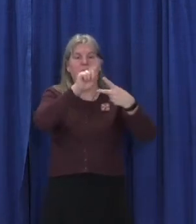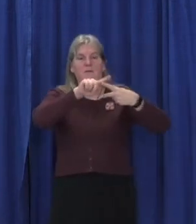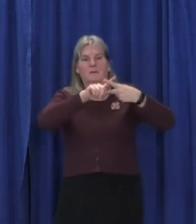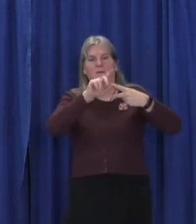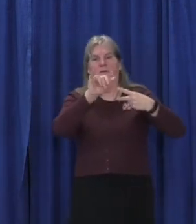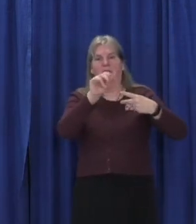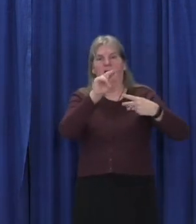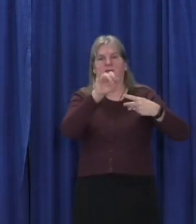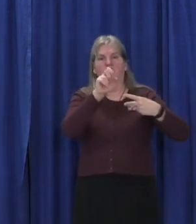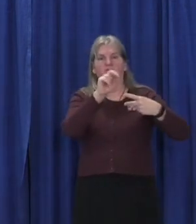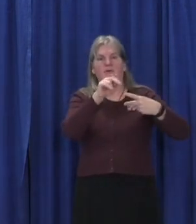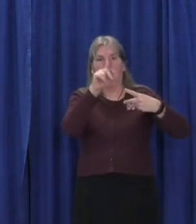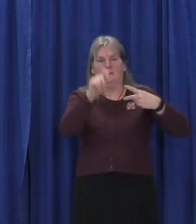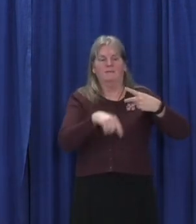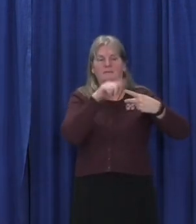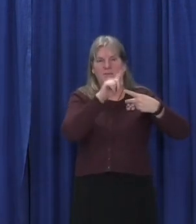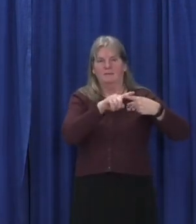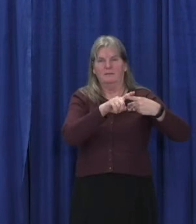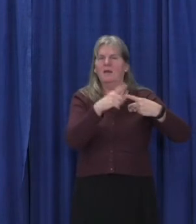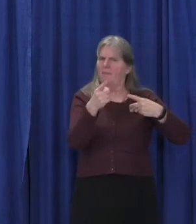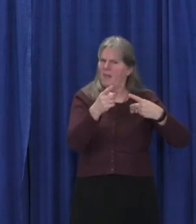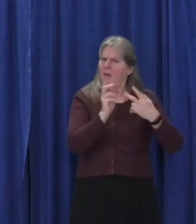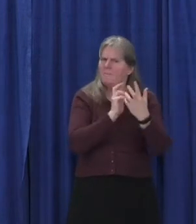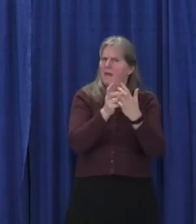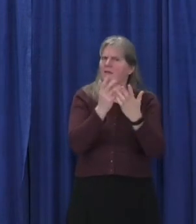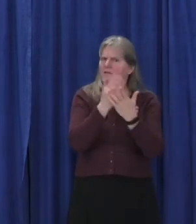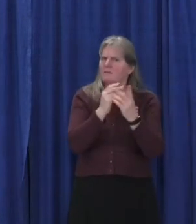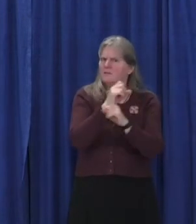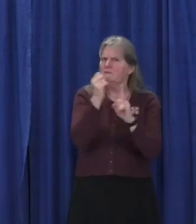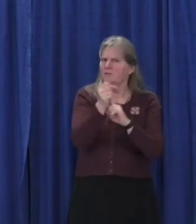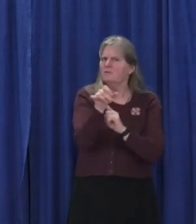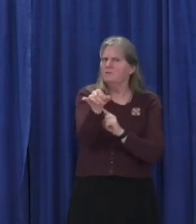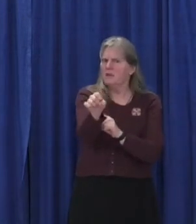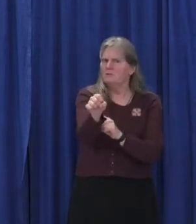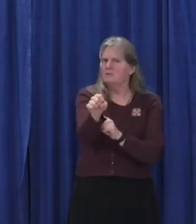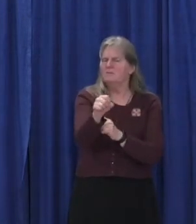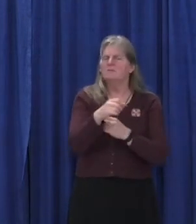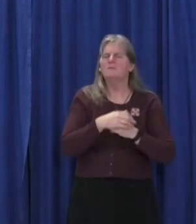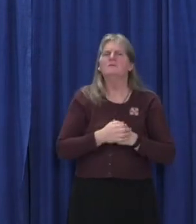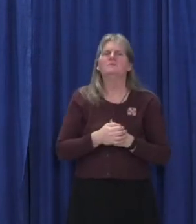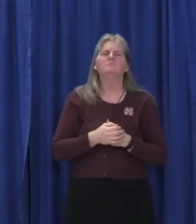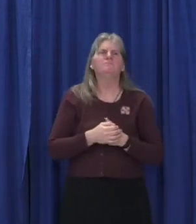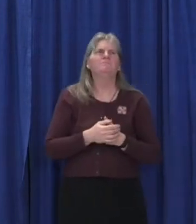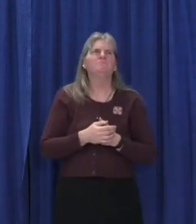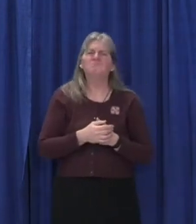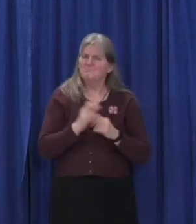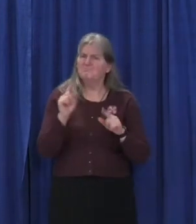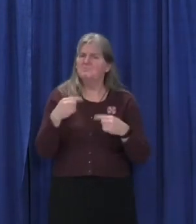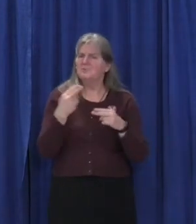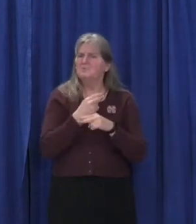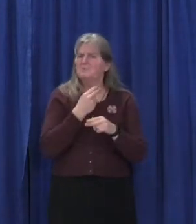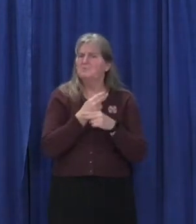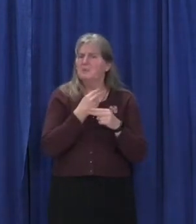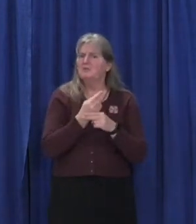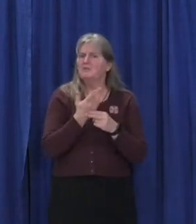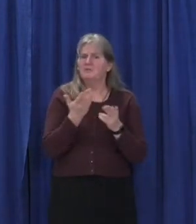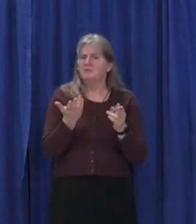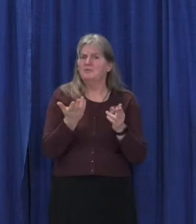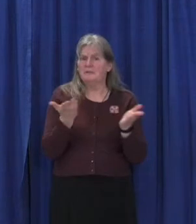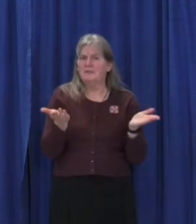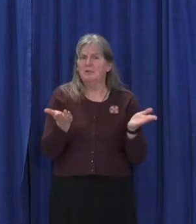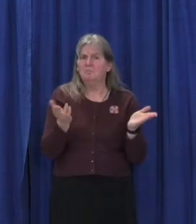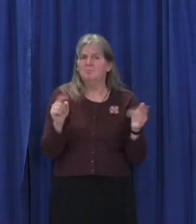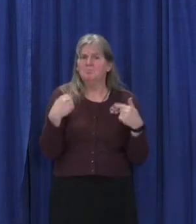tests. These have a role to play in certain circumstances, and we've used them in the public health interests of